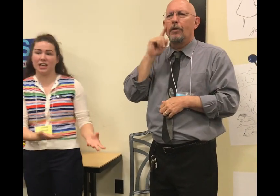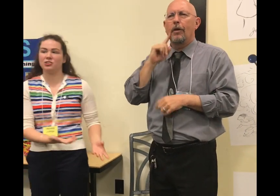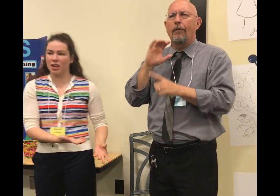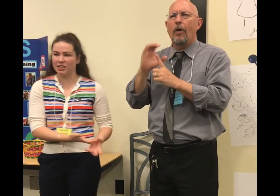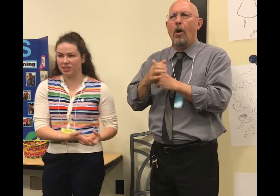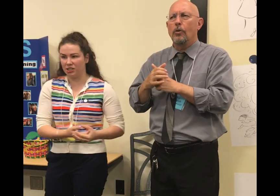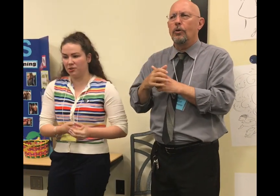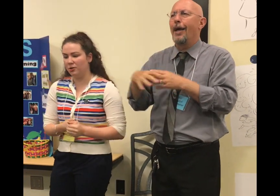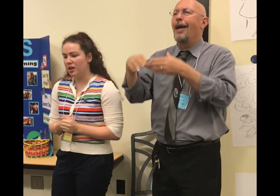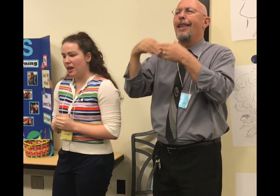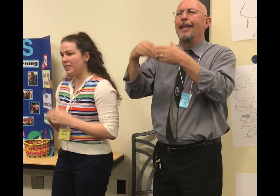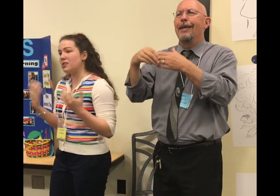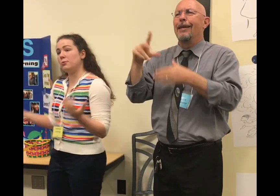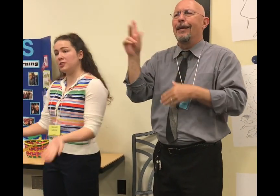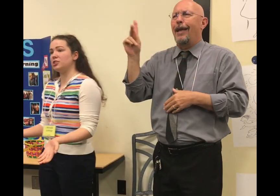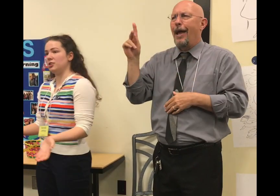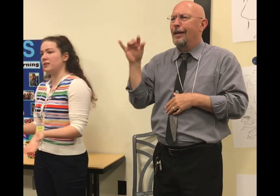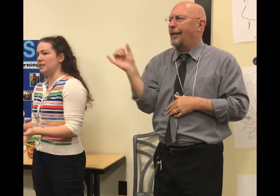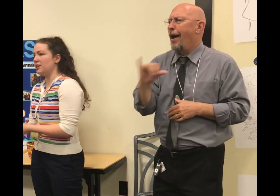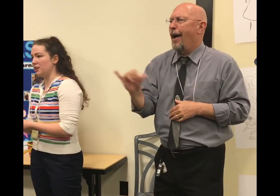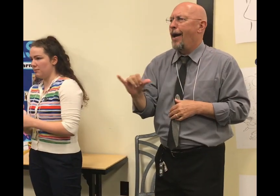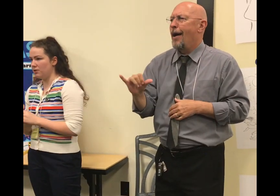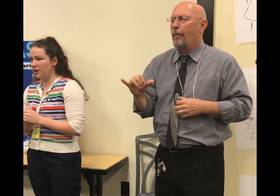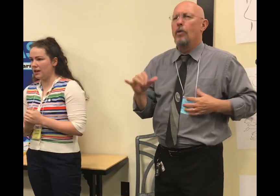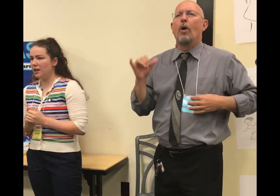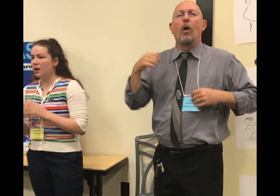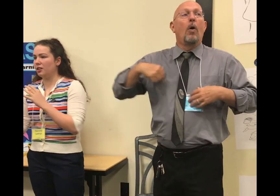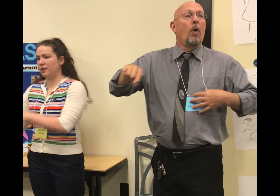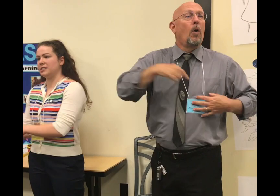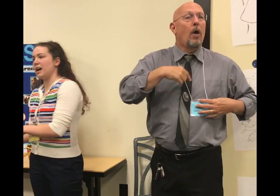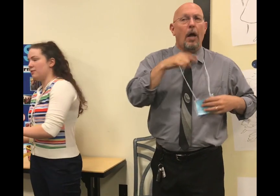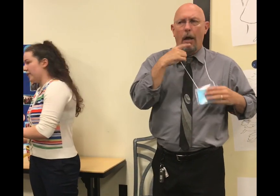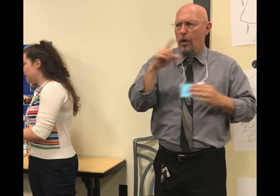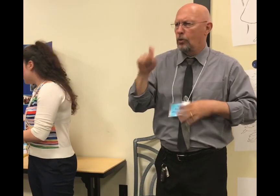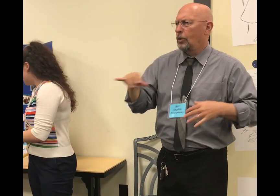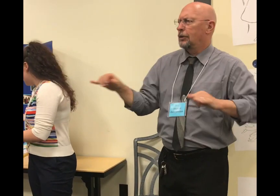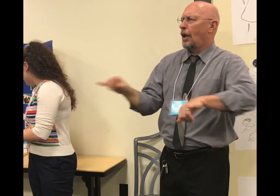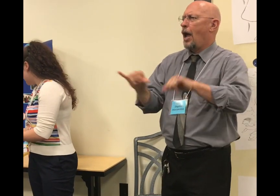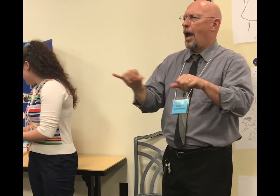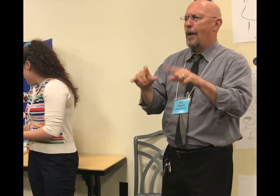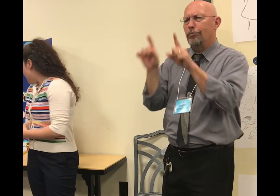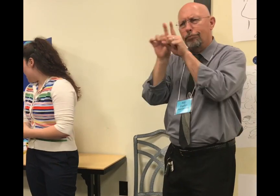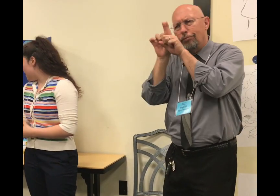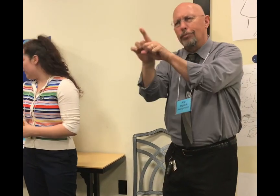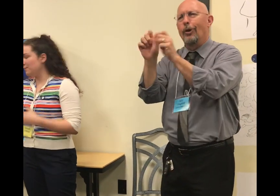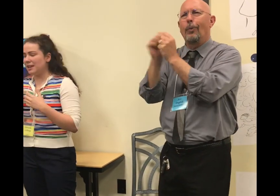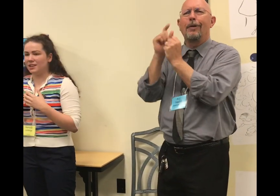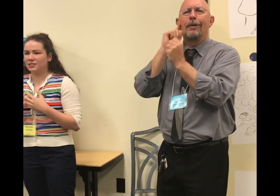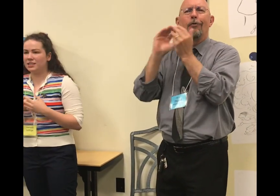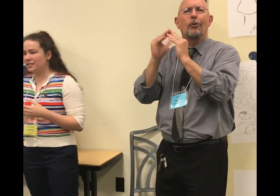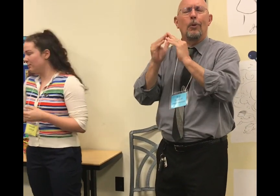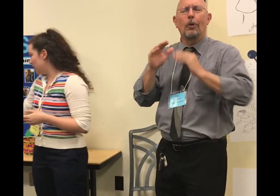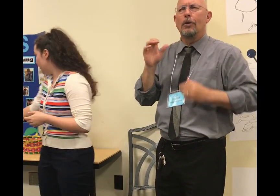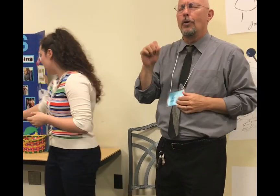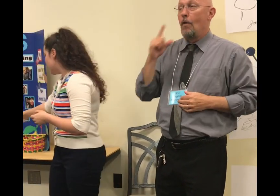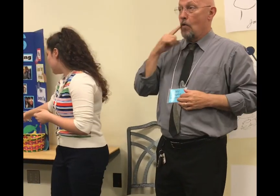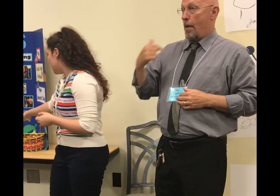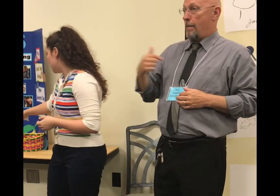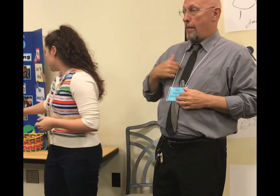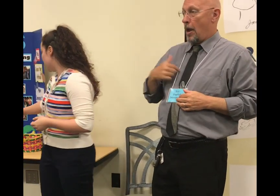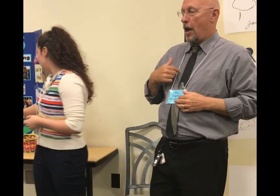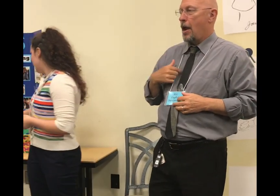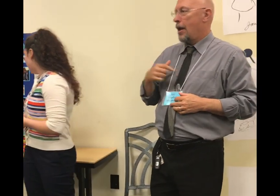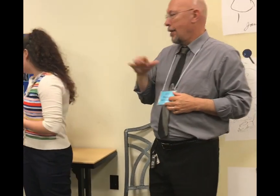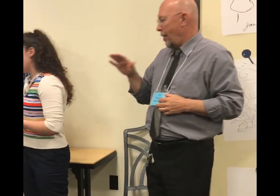what Lead K is trying to do, and that's what we should do as a hearing community alongside with our deaf community. And for me, this little phrase at